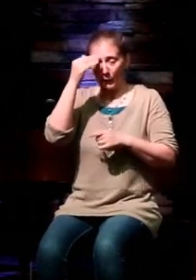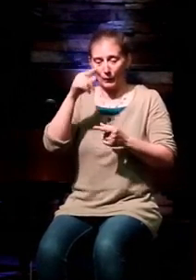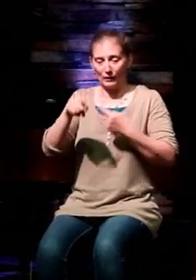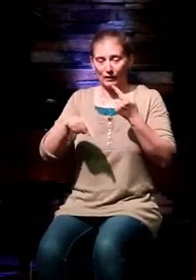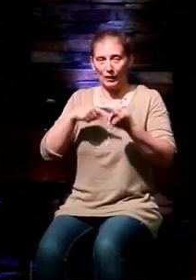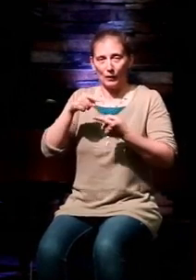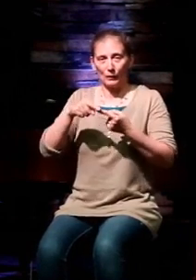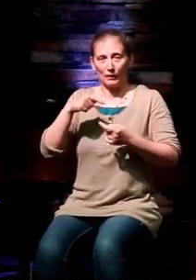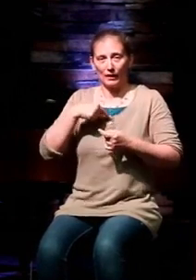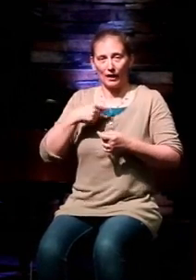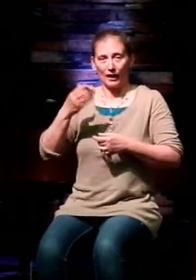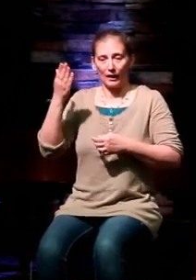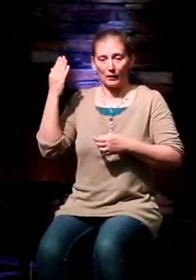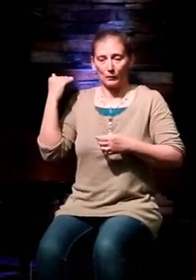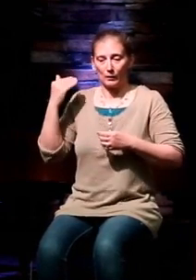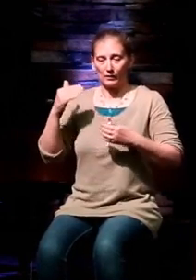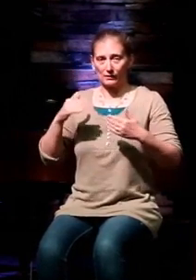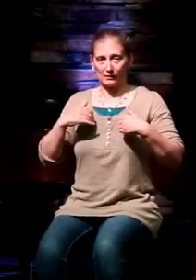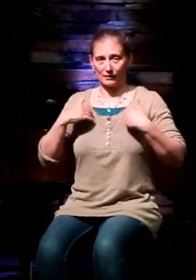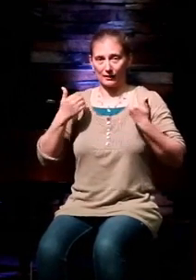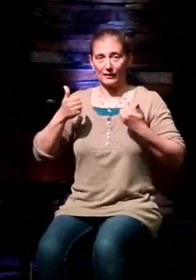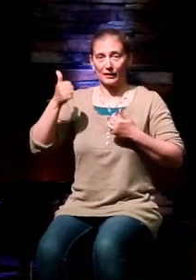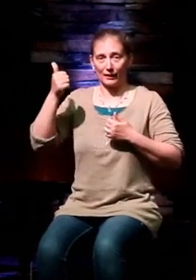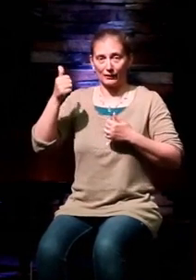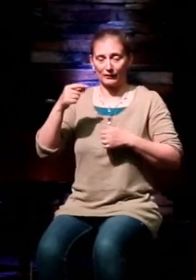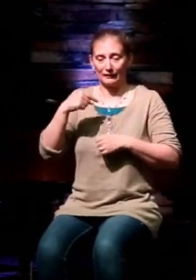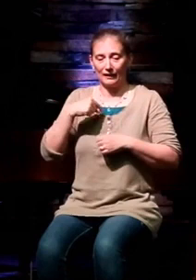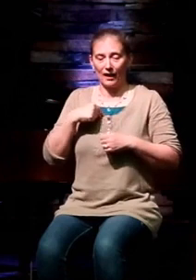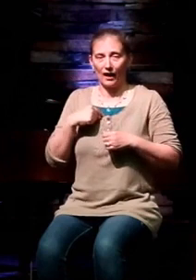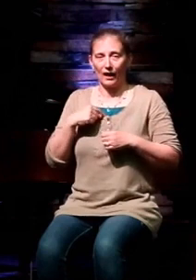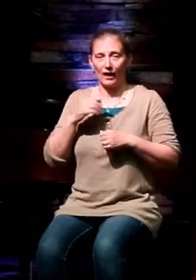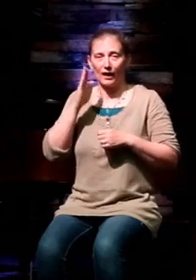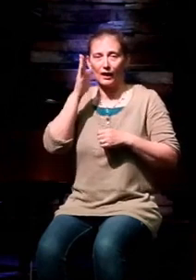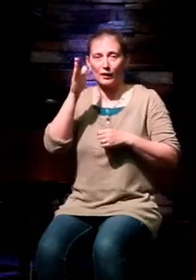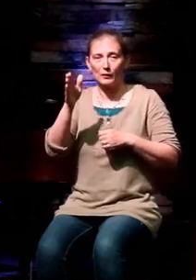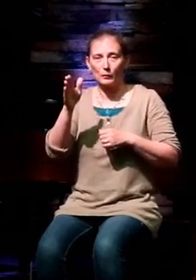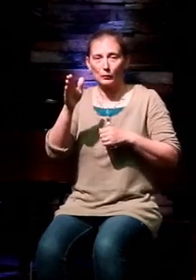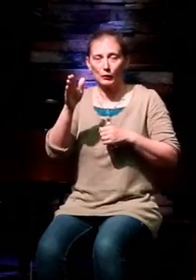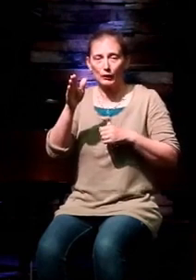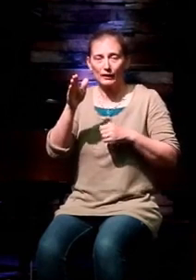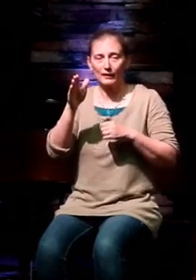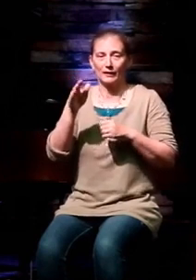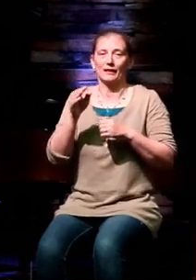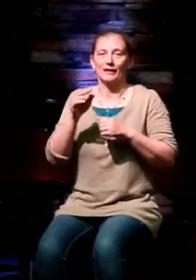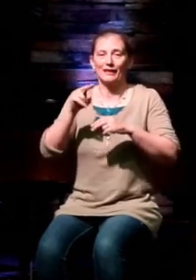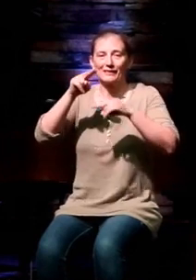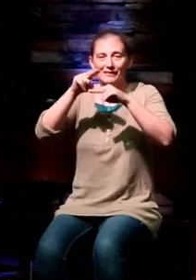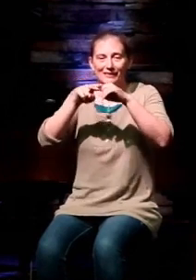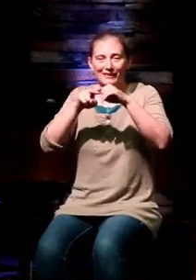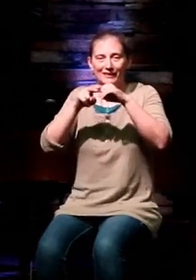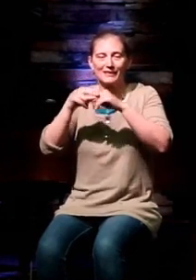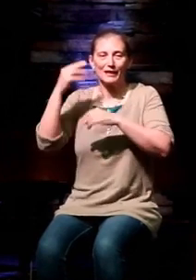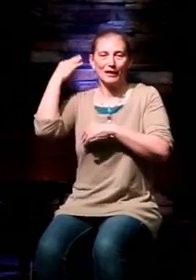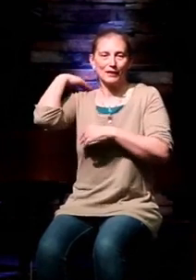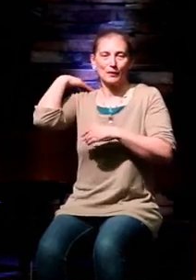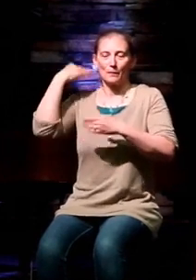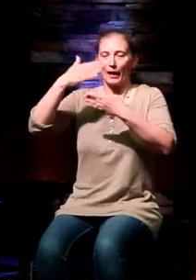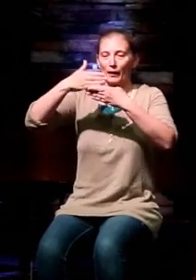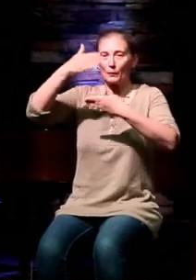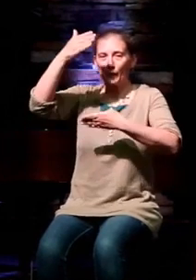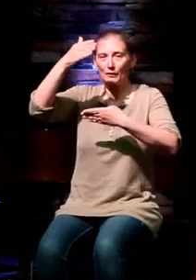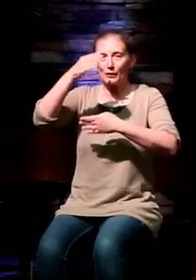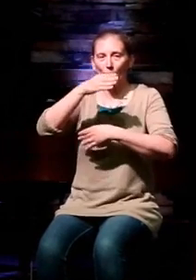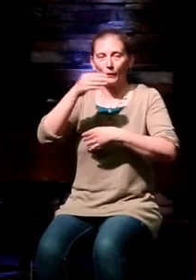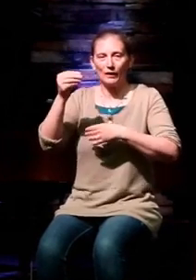than we could get by with today. I mean, as kids, we could crawl up in the back window of the car, fall asleep, no big deal. But I remember I wanted